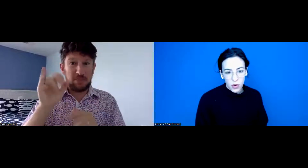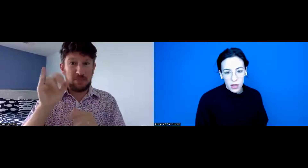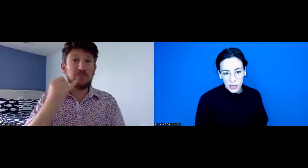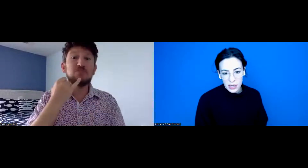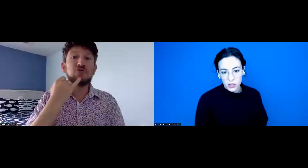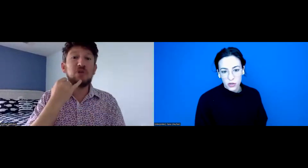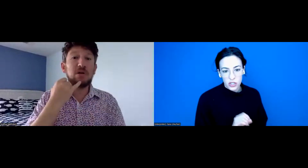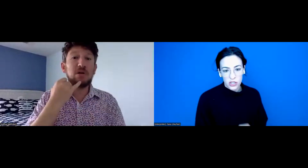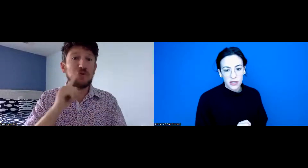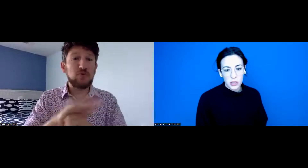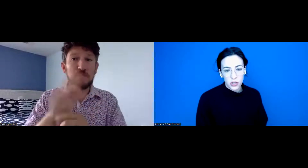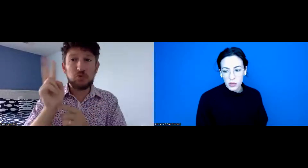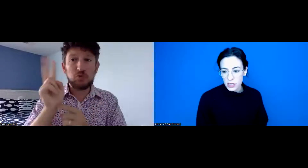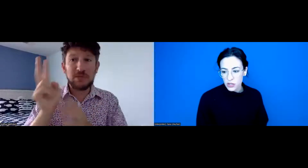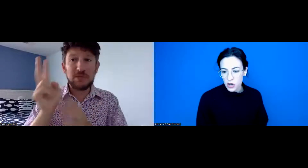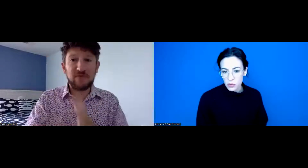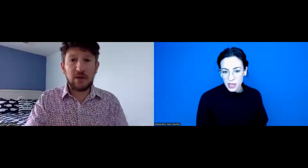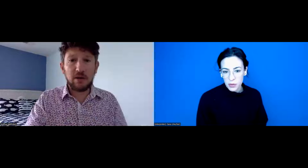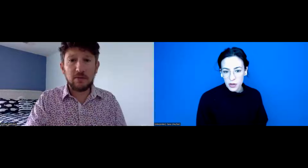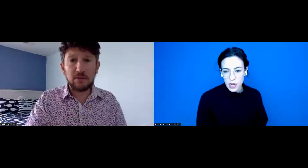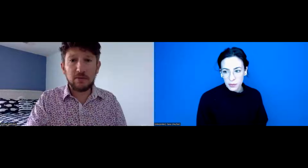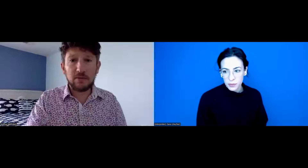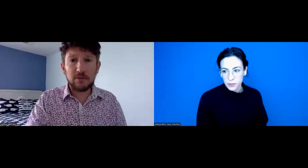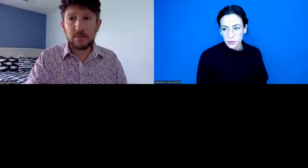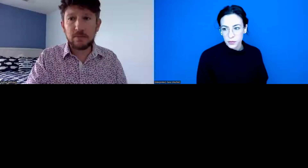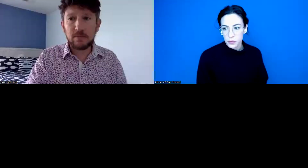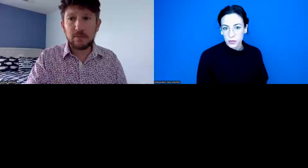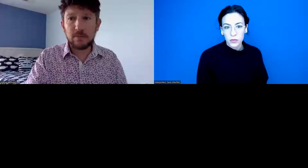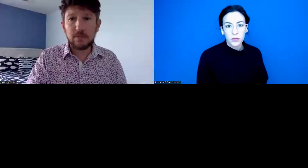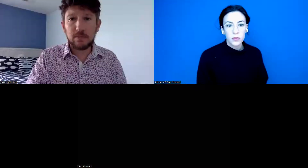video quality. So if you could just give me 2 minutes, John, would that be all right?